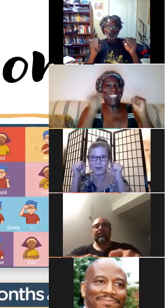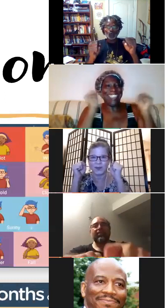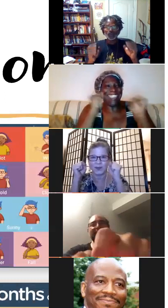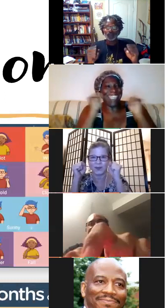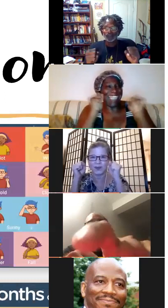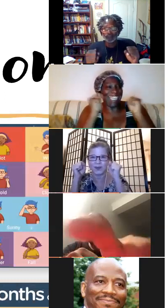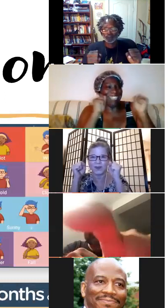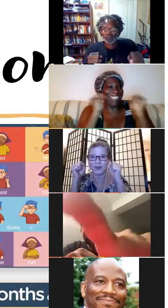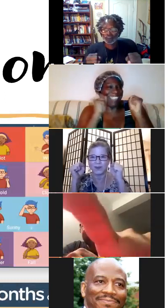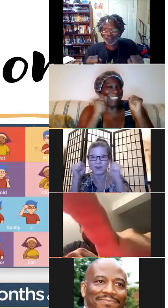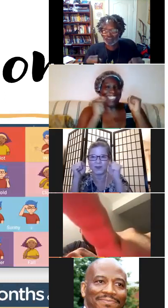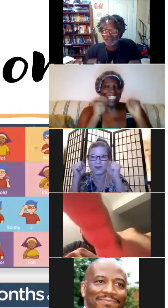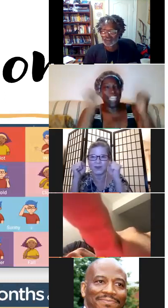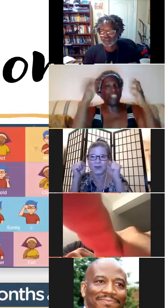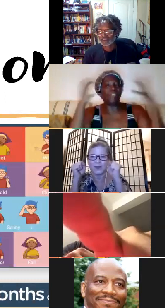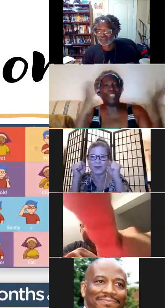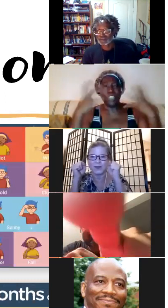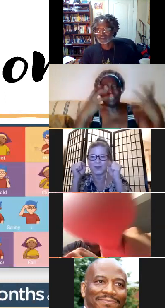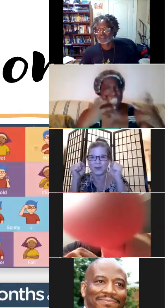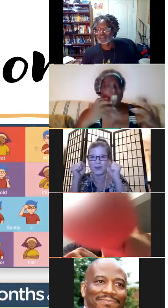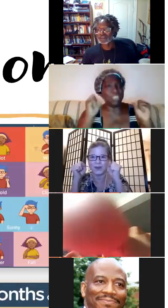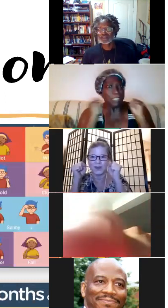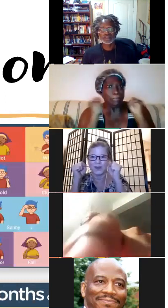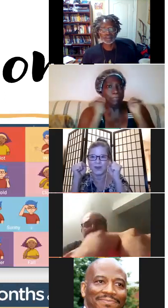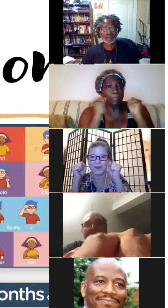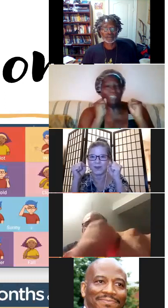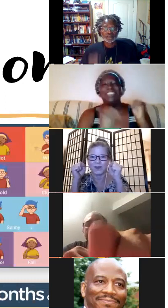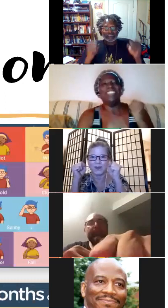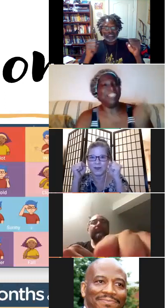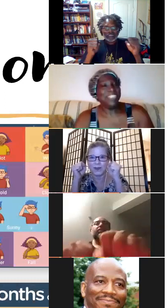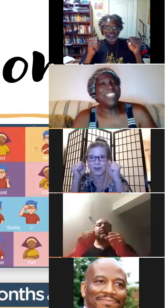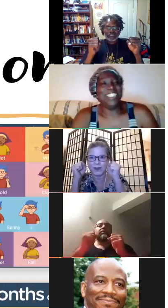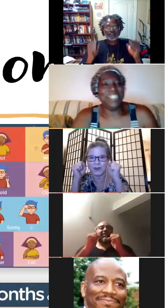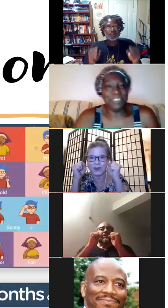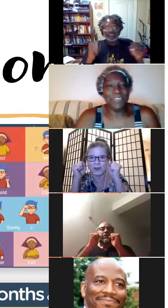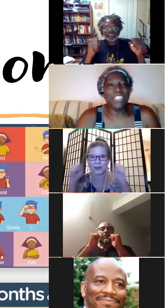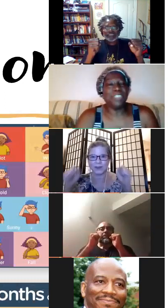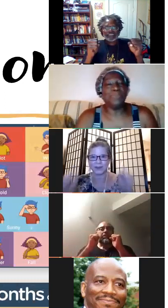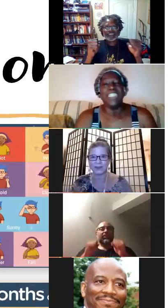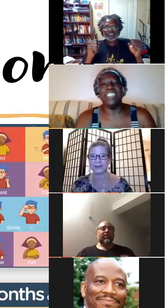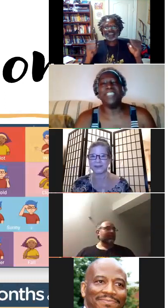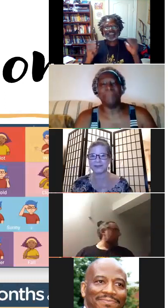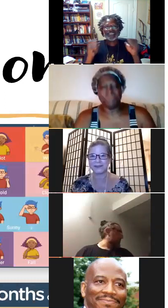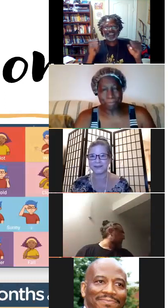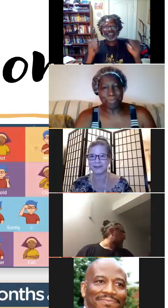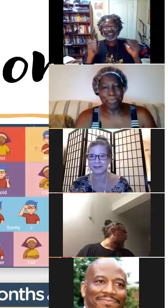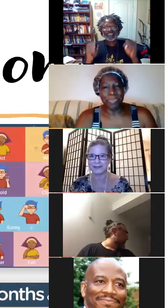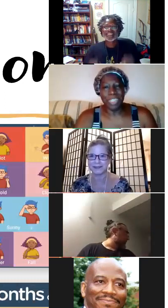Winter. You shake it. Winter. And you do your facial expression. Ooh, use your facial expression.